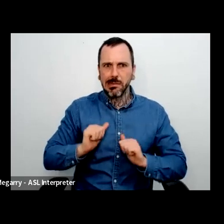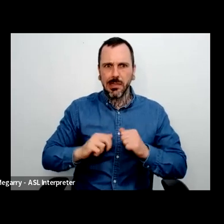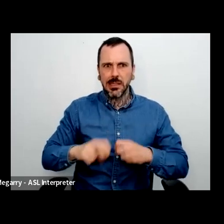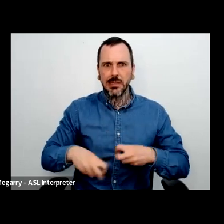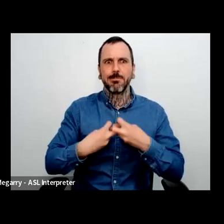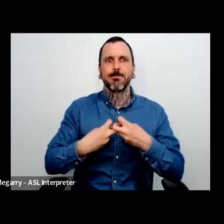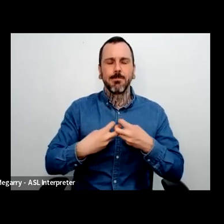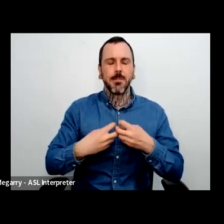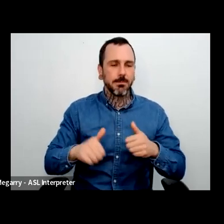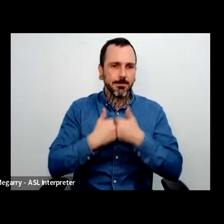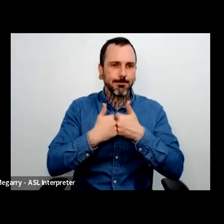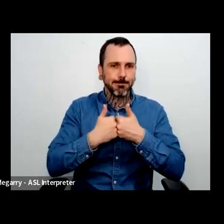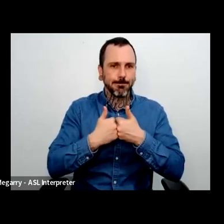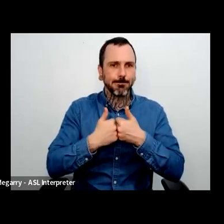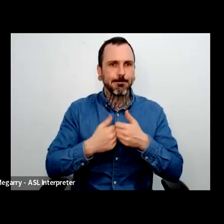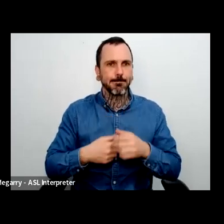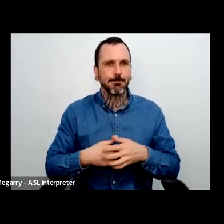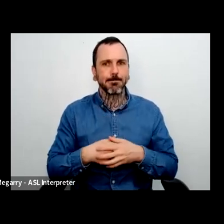the way that